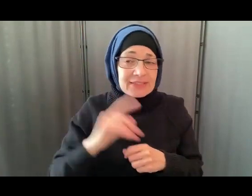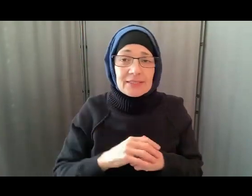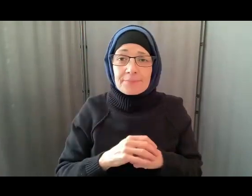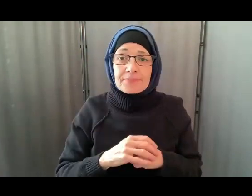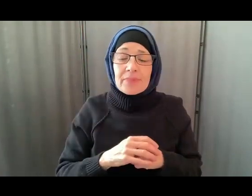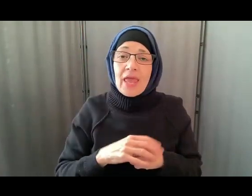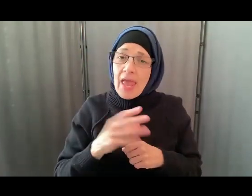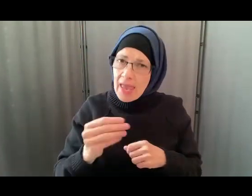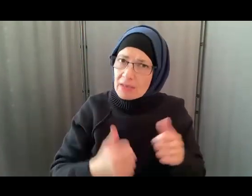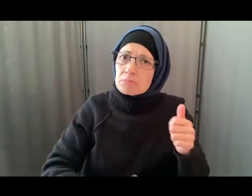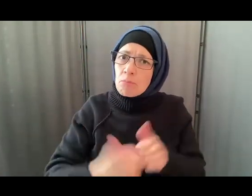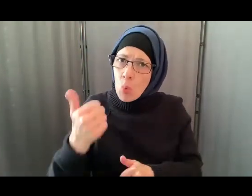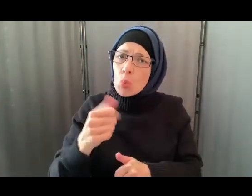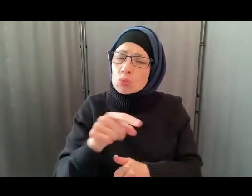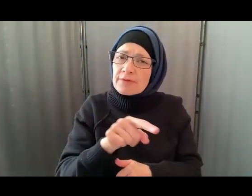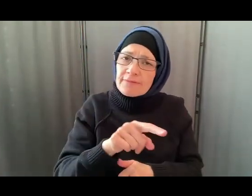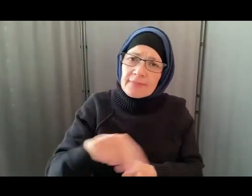still